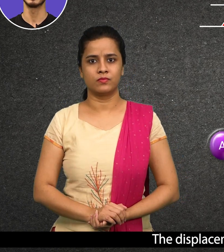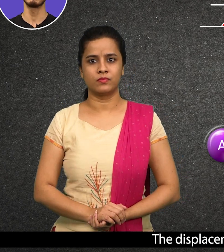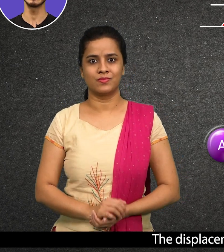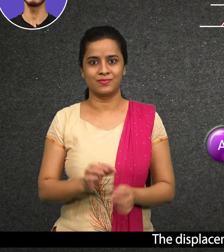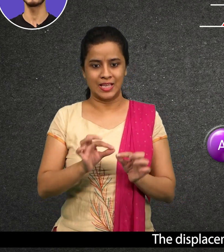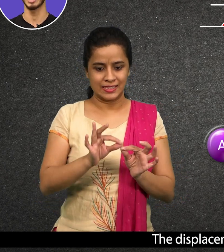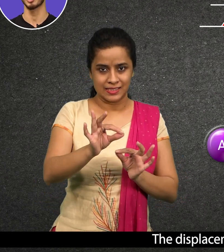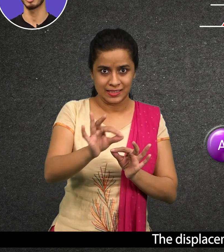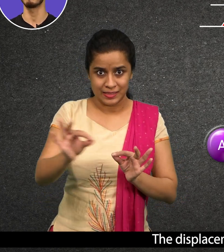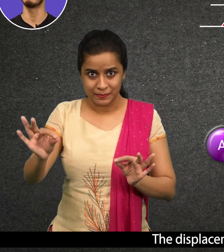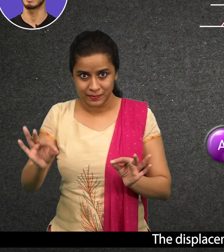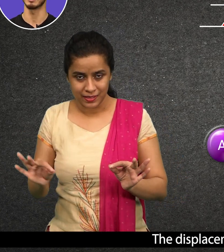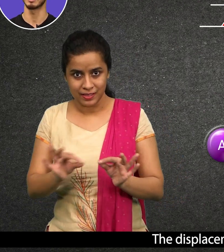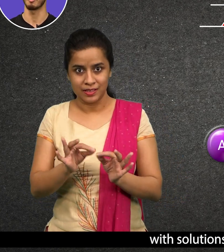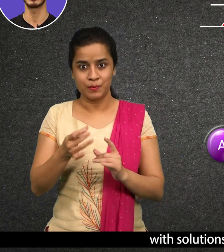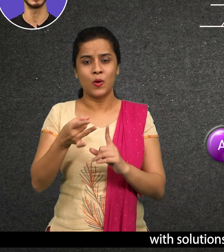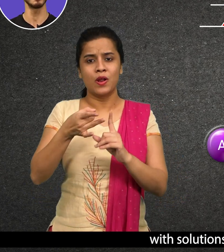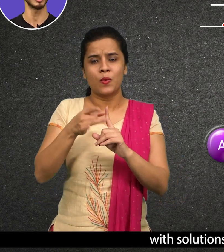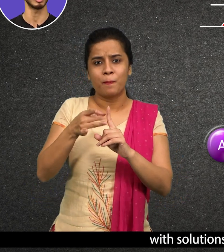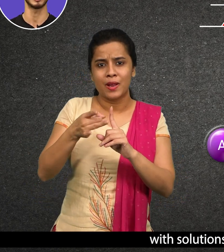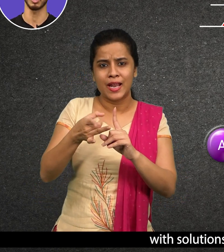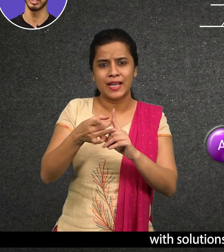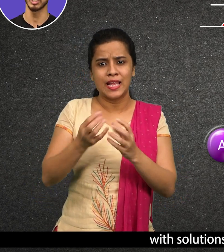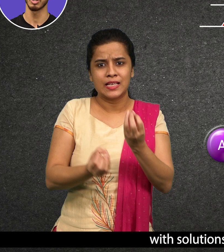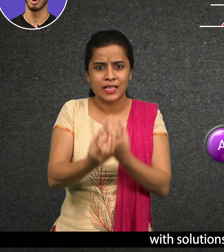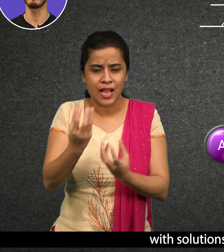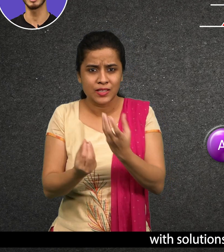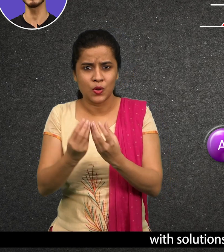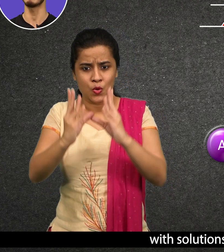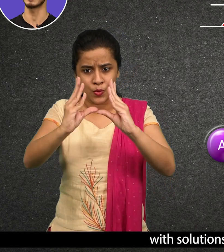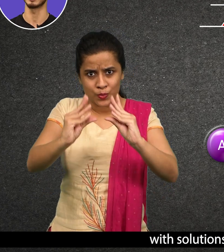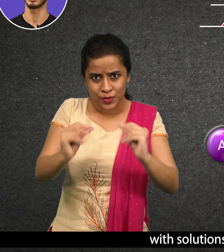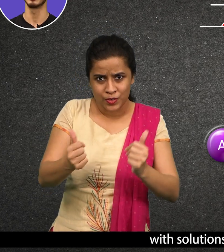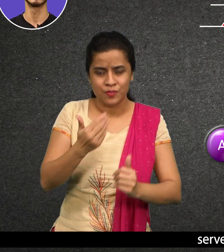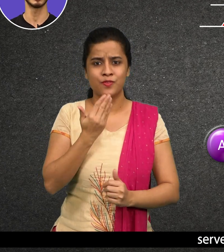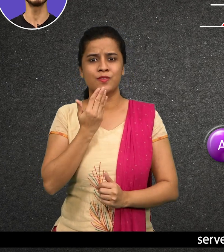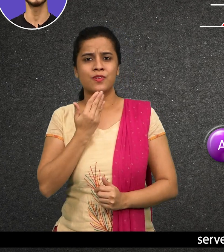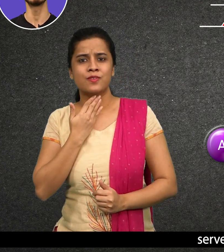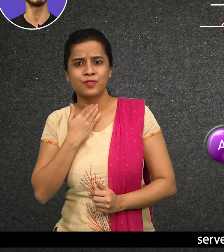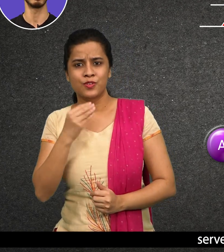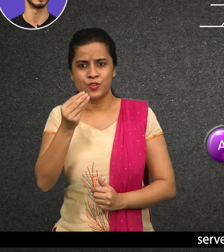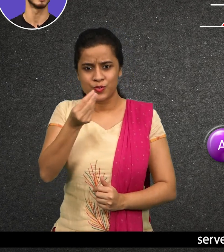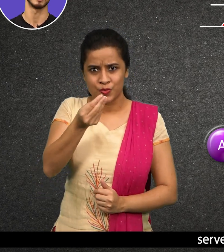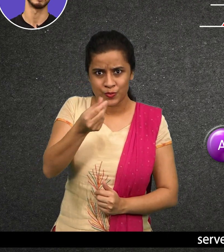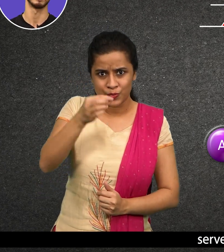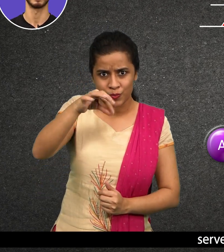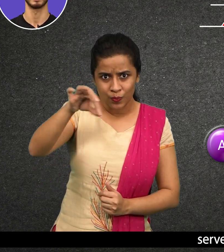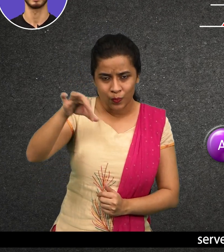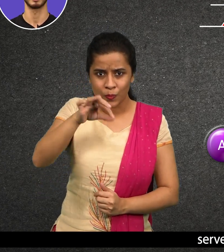The displacement reaction of metals with solutions of salts of other metals serves this